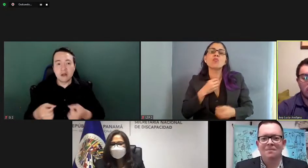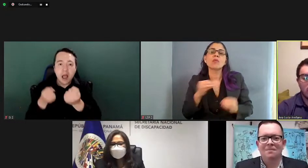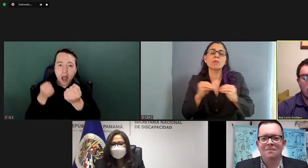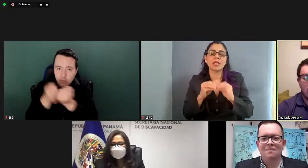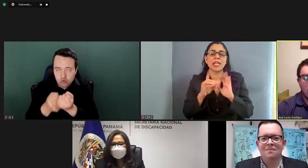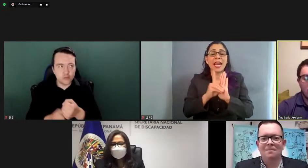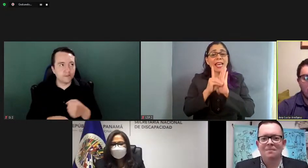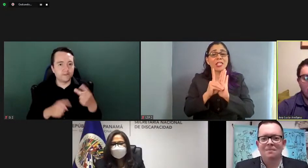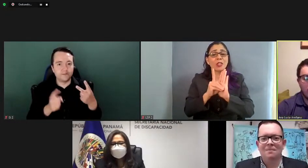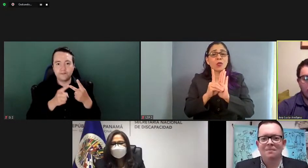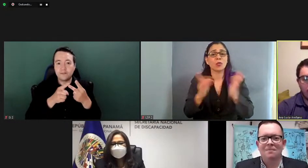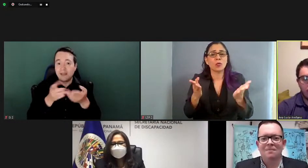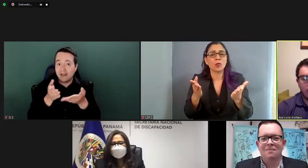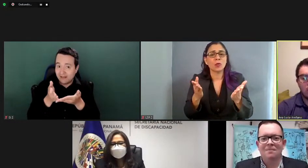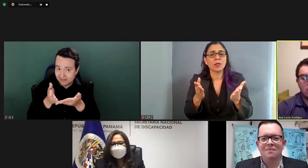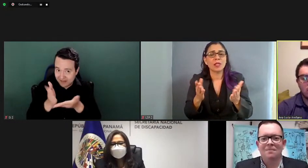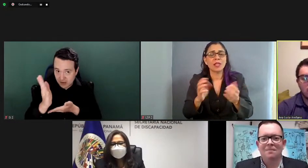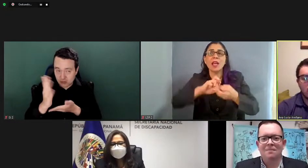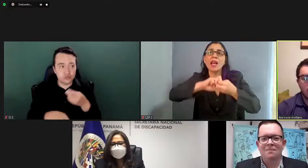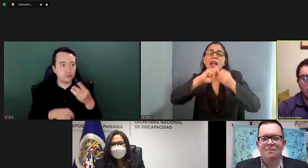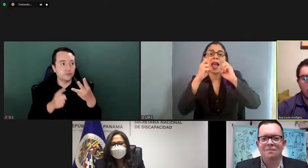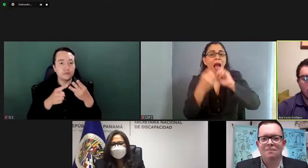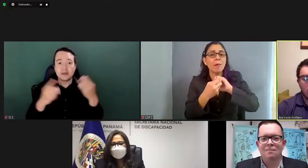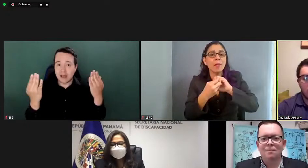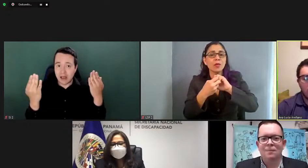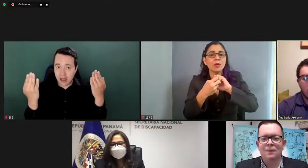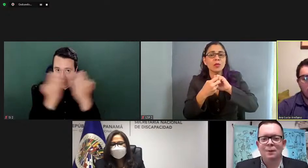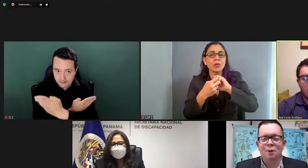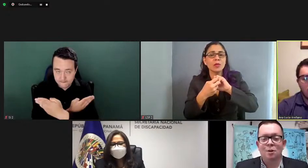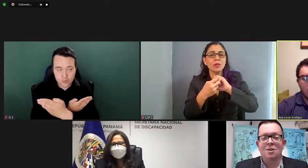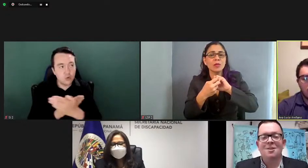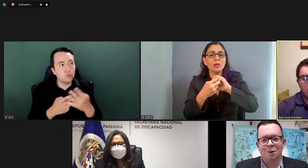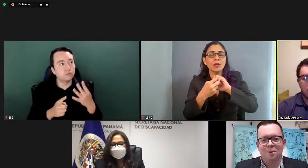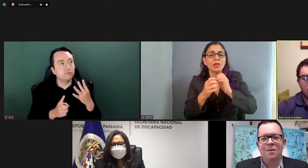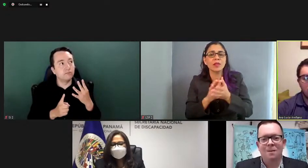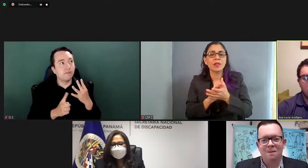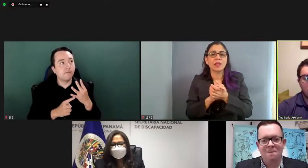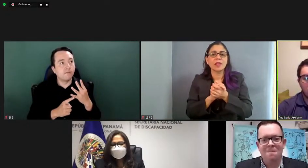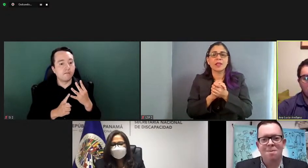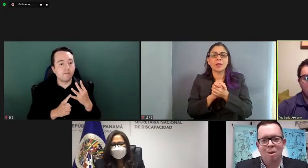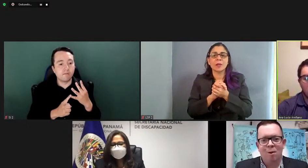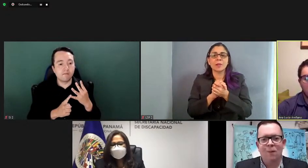well see support same facts change